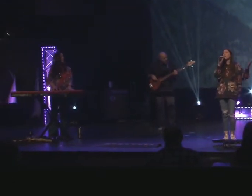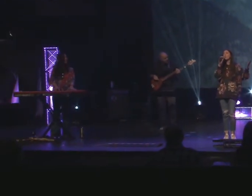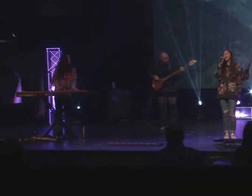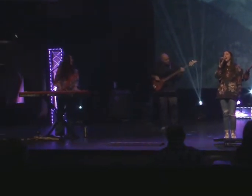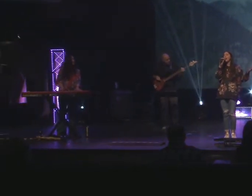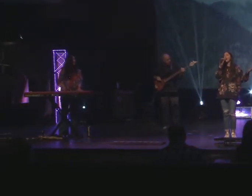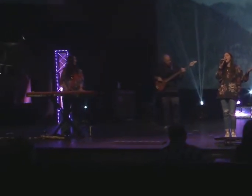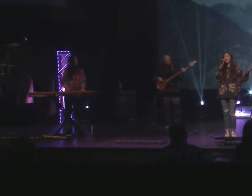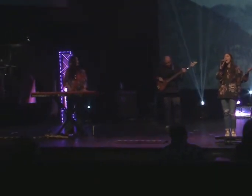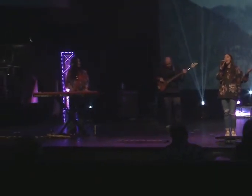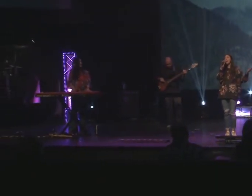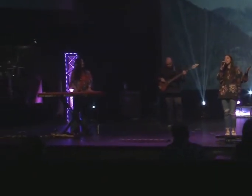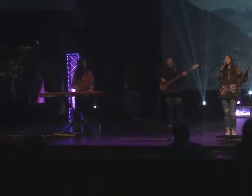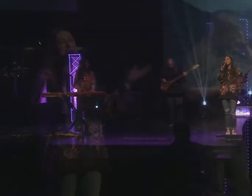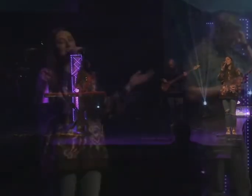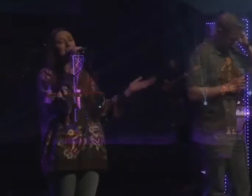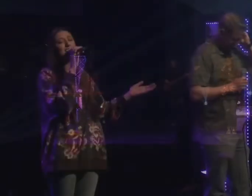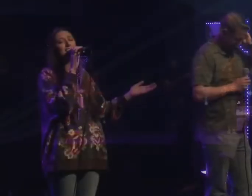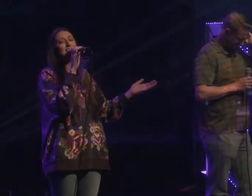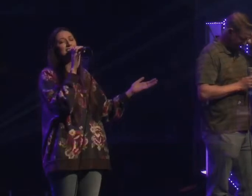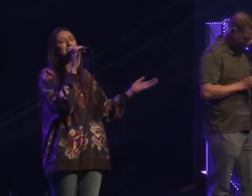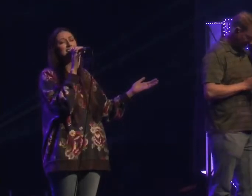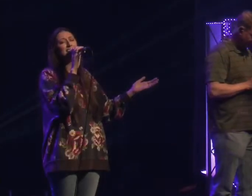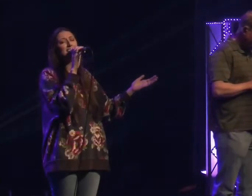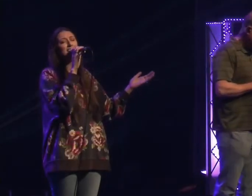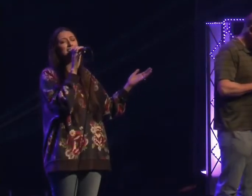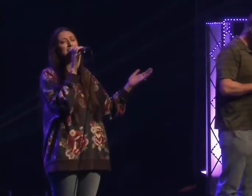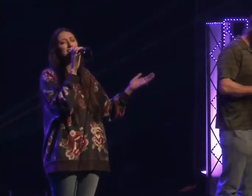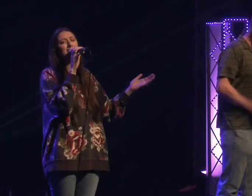knows what I